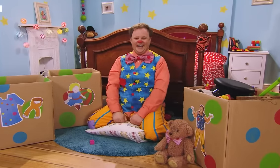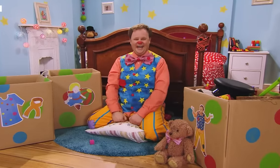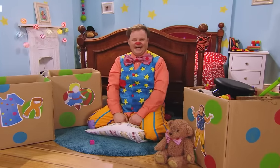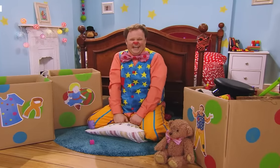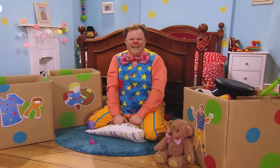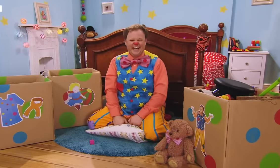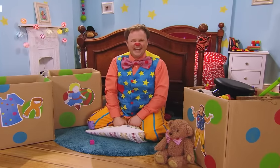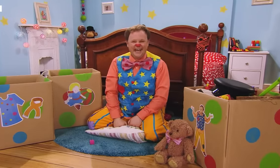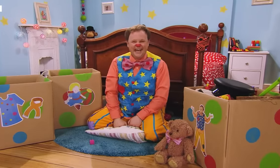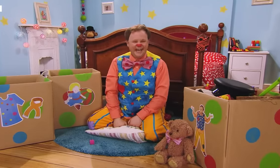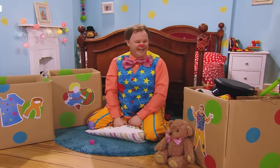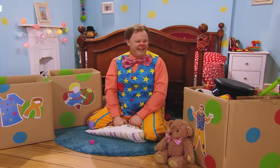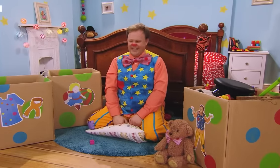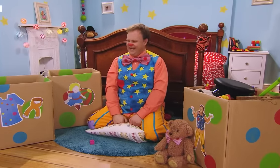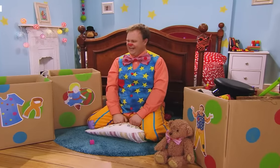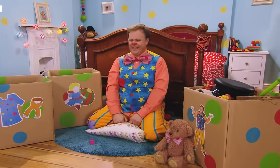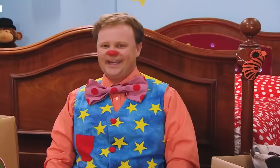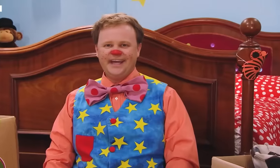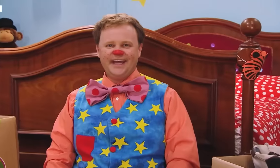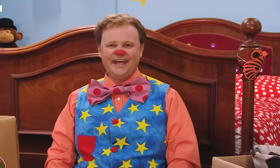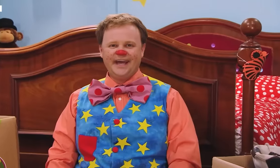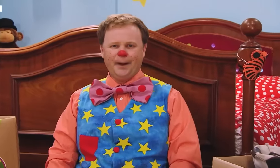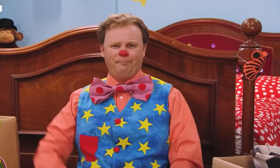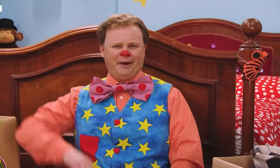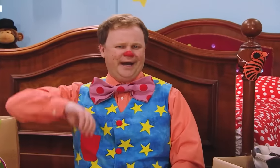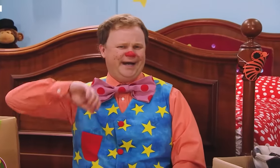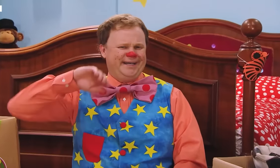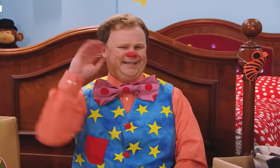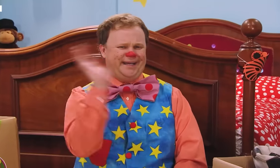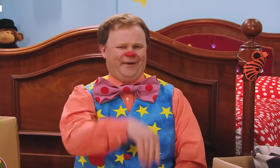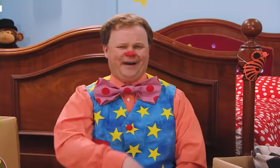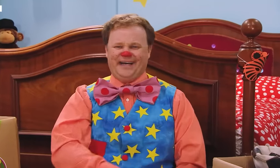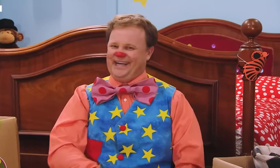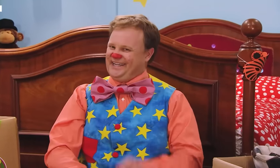Are you keeping everything, Mr. Tumble?